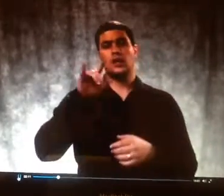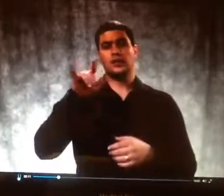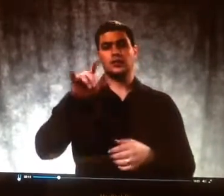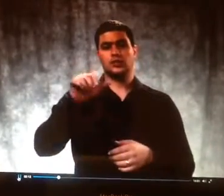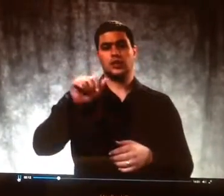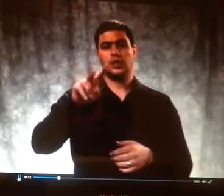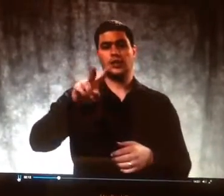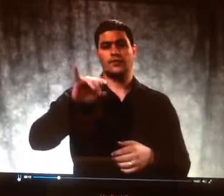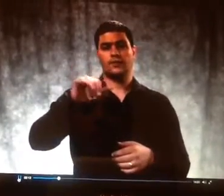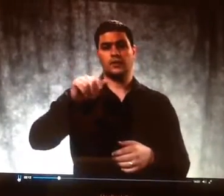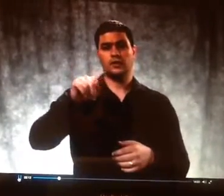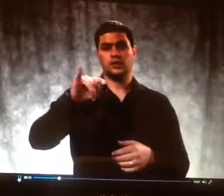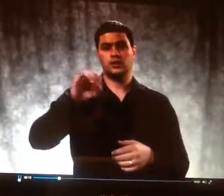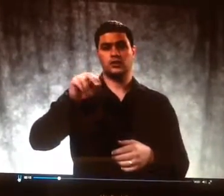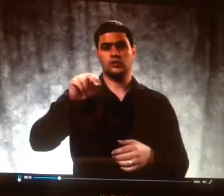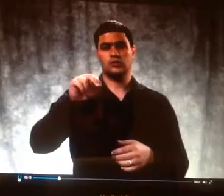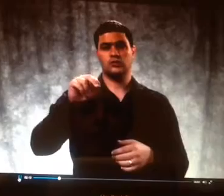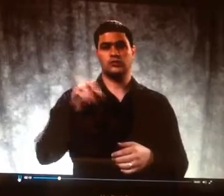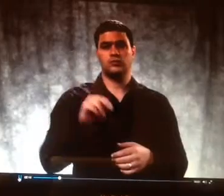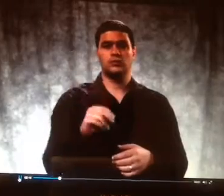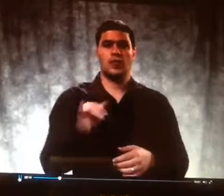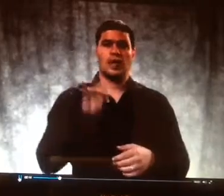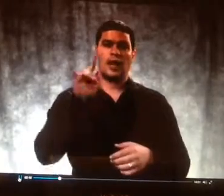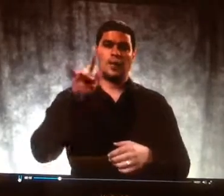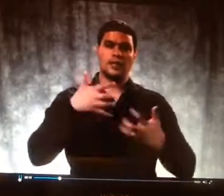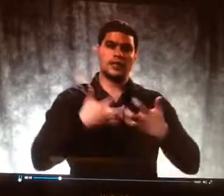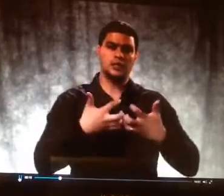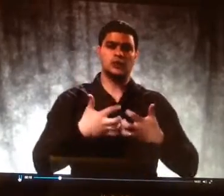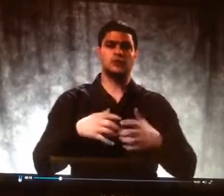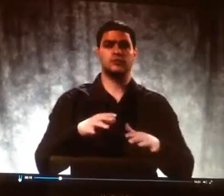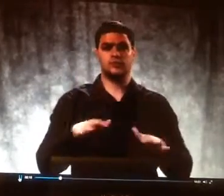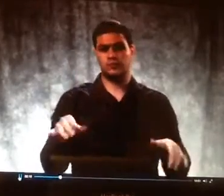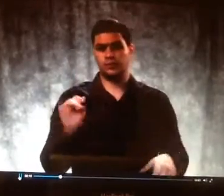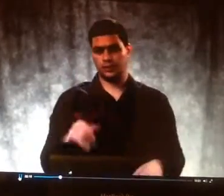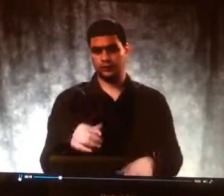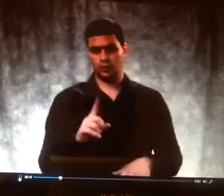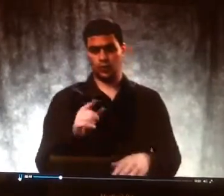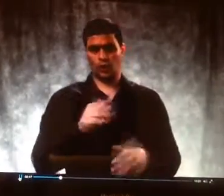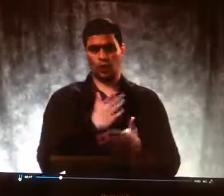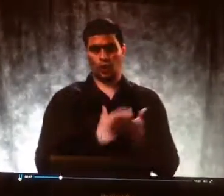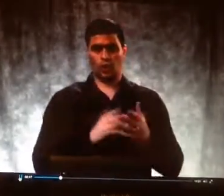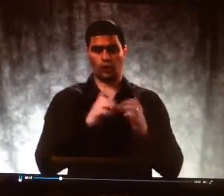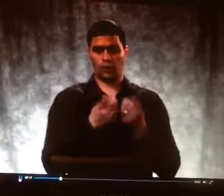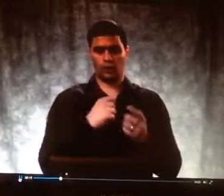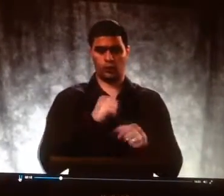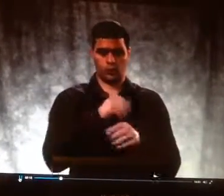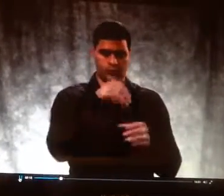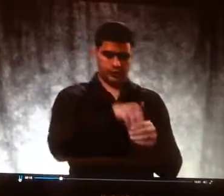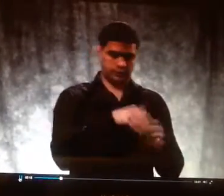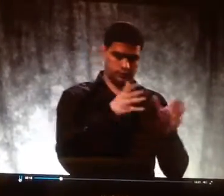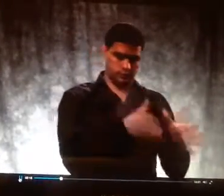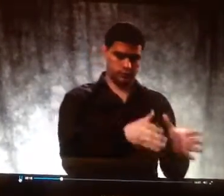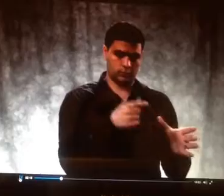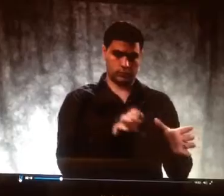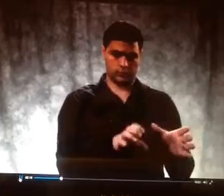So when I worked at GE, I worked in the aviation department, mostly with airplane mechanics